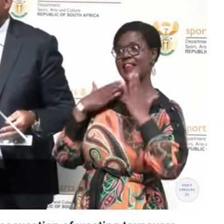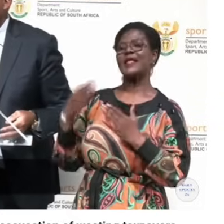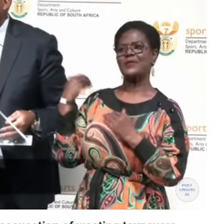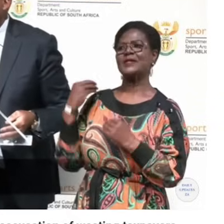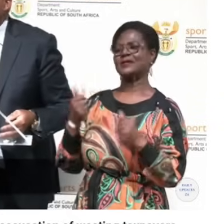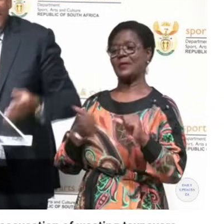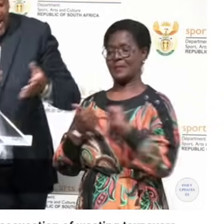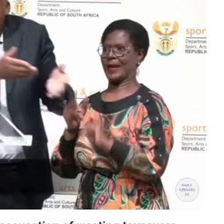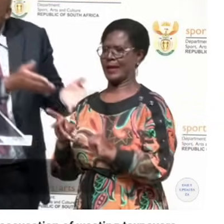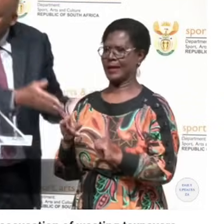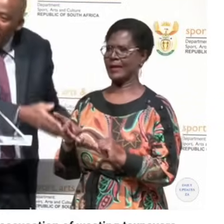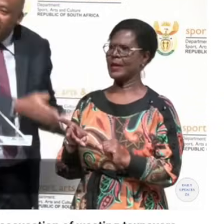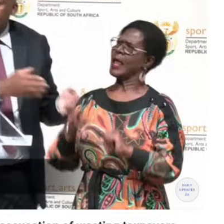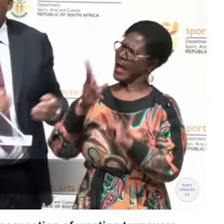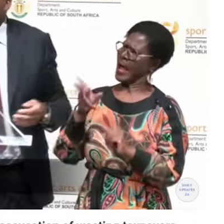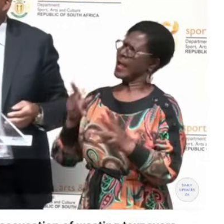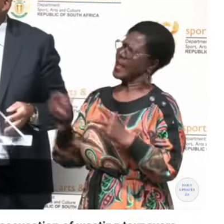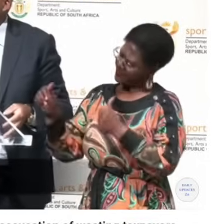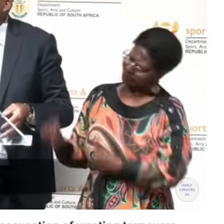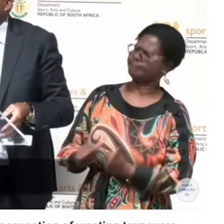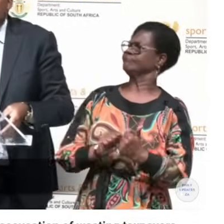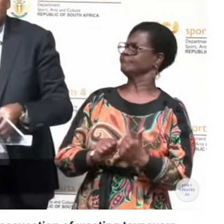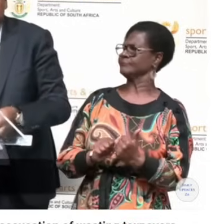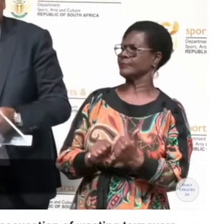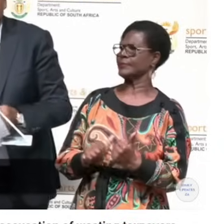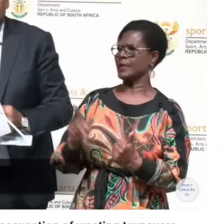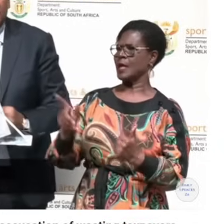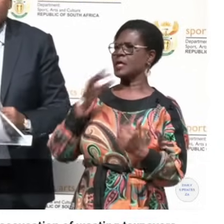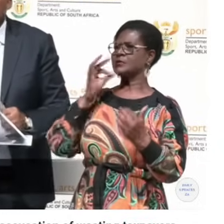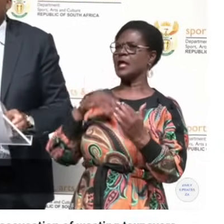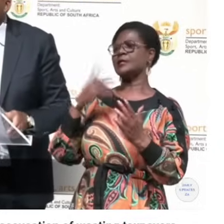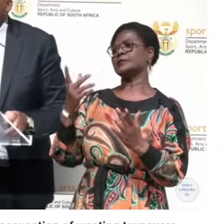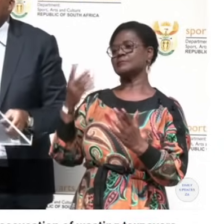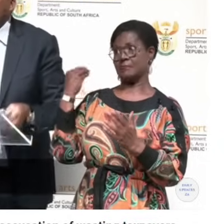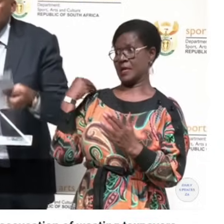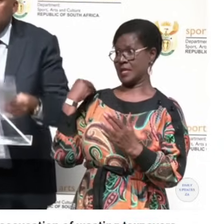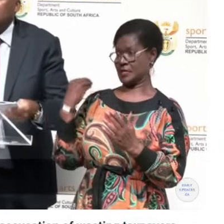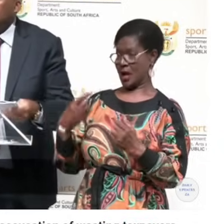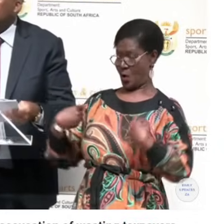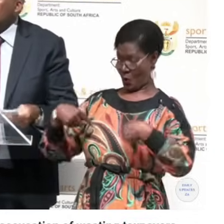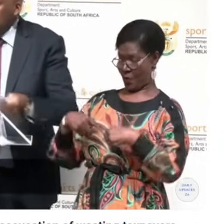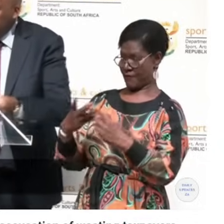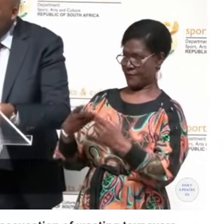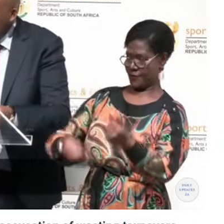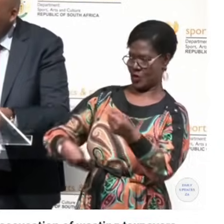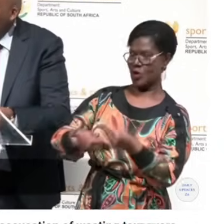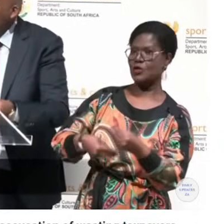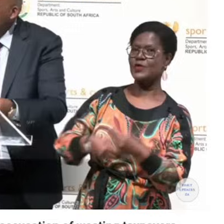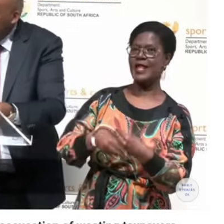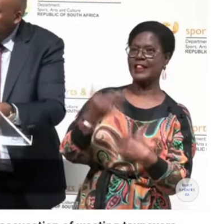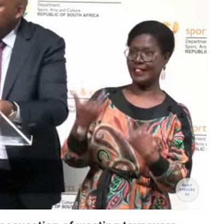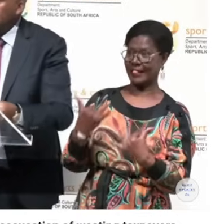to you. They then came back and they said, Minister, we have included South Africans